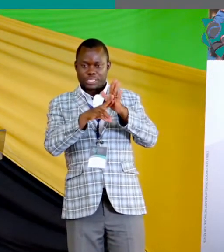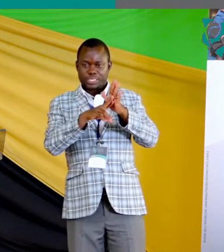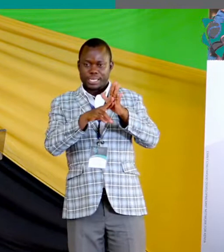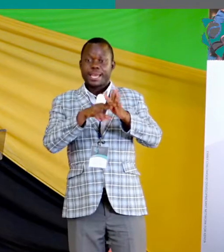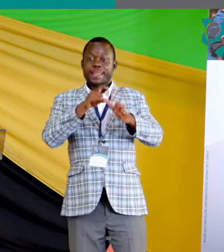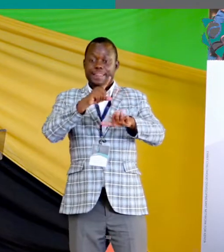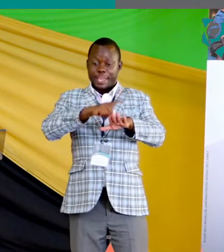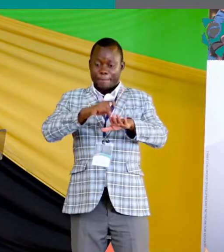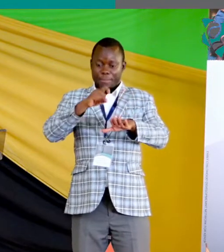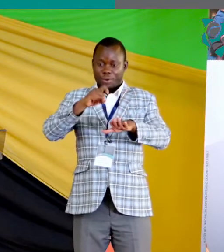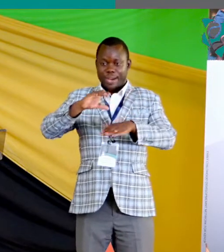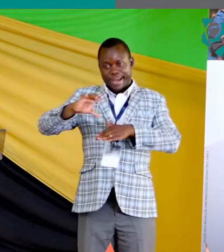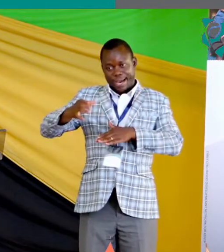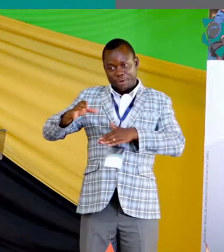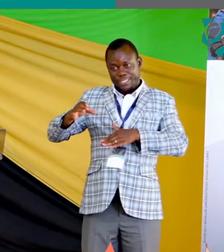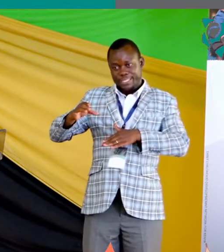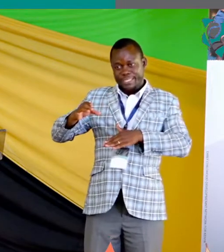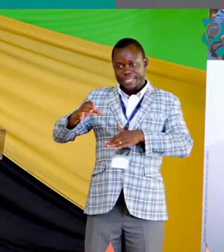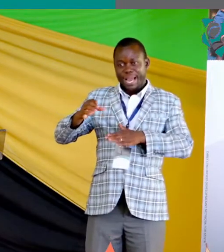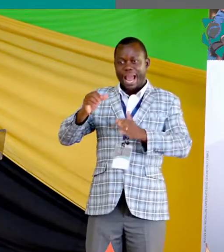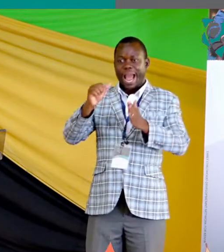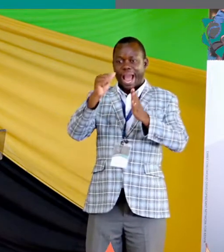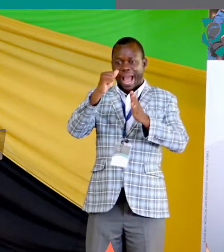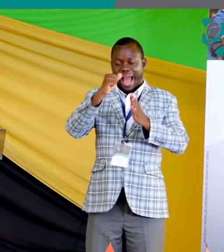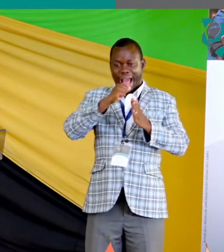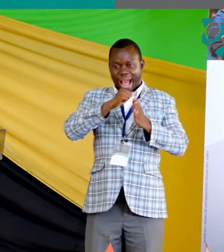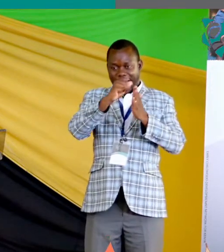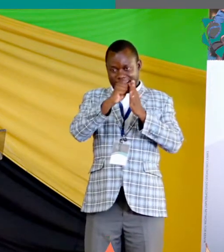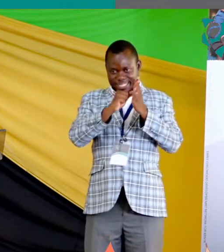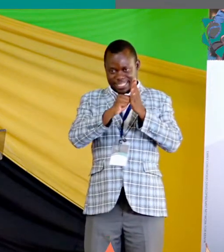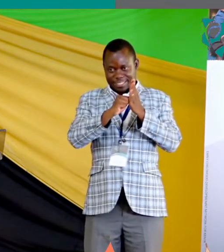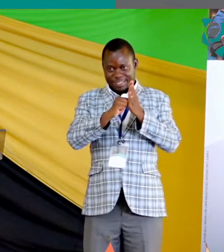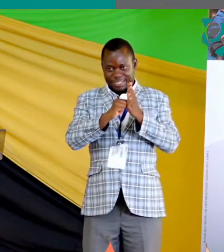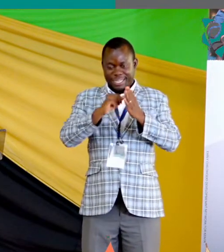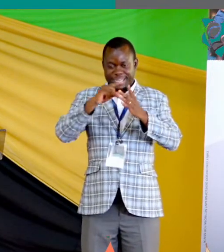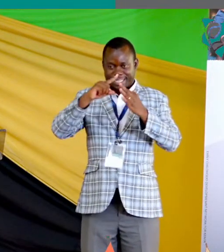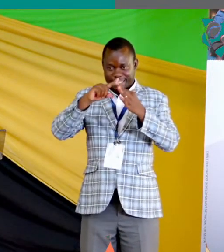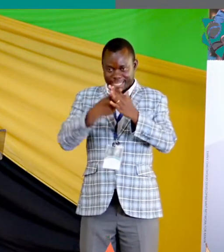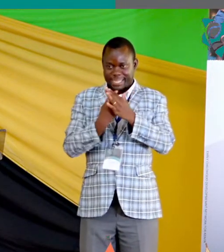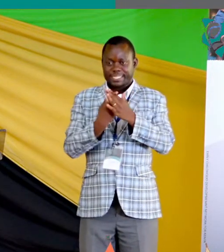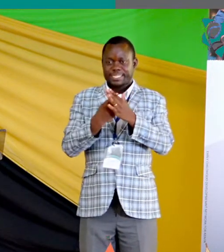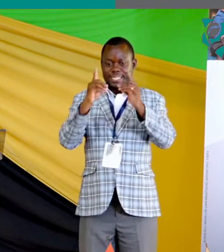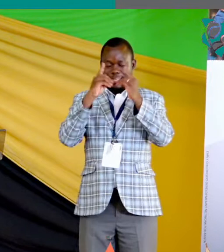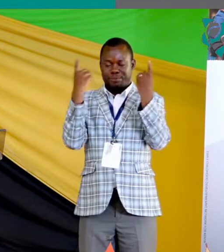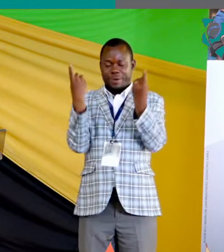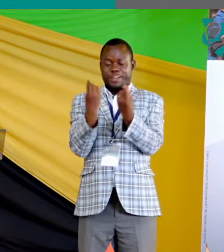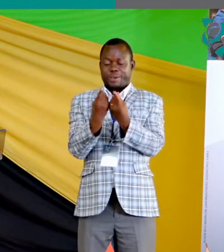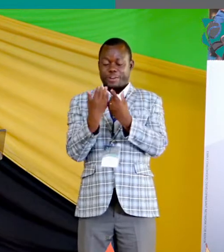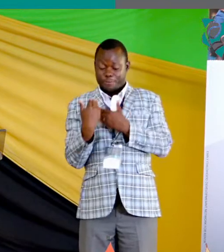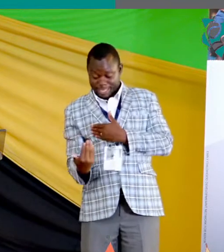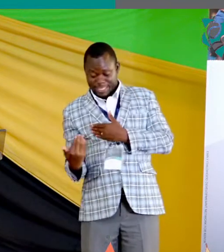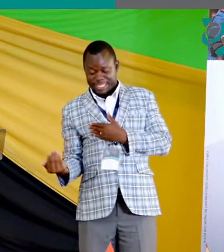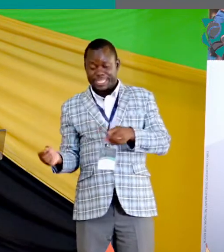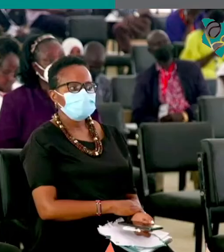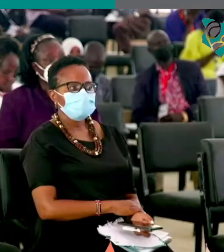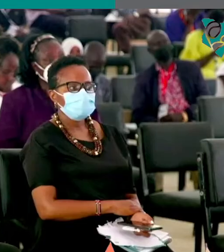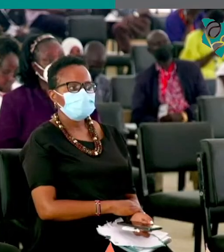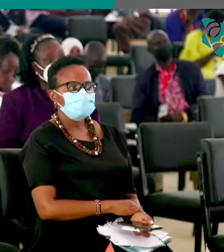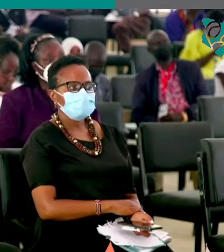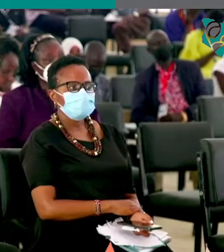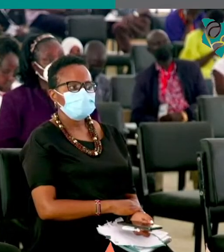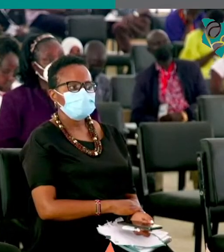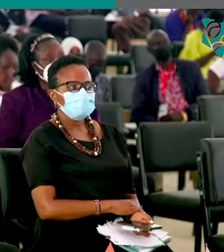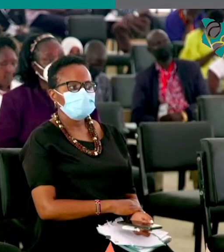County ECD Act in 2015 that established the Department of ECD. We also did the Child Care Facilities